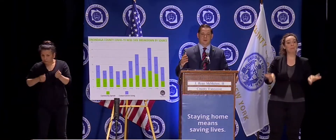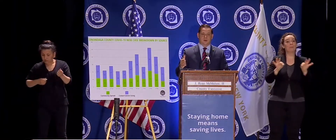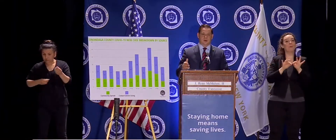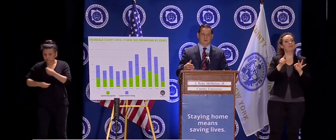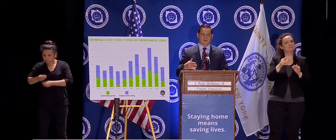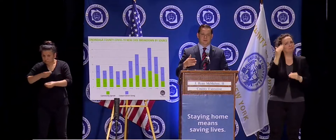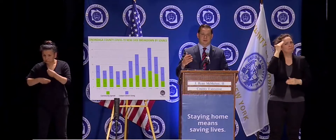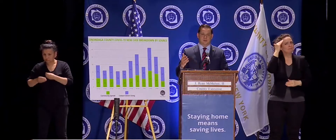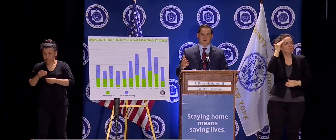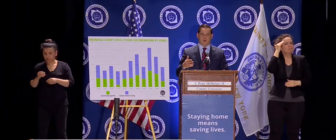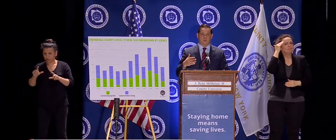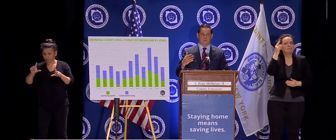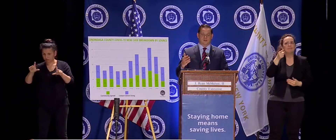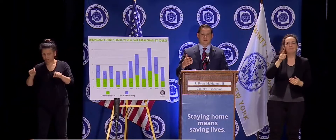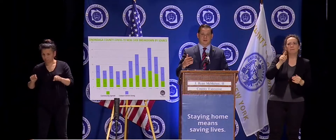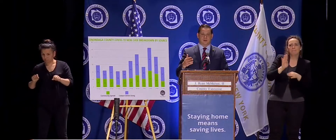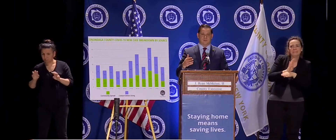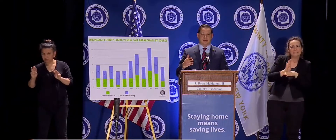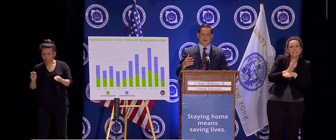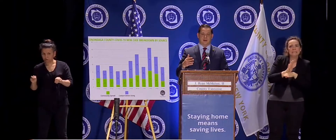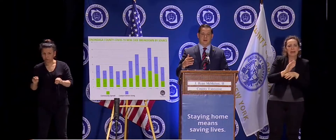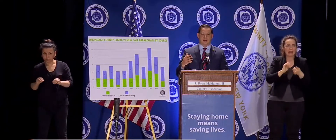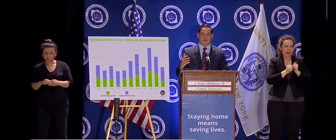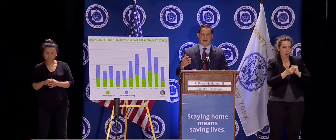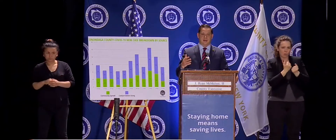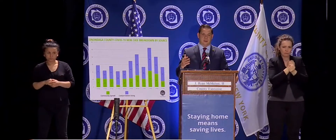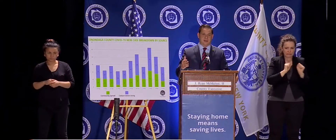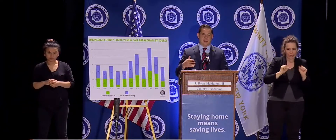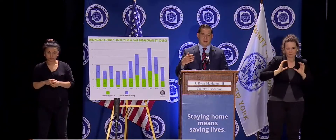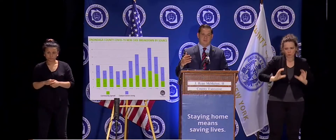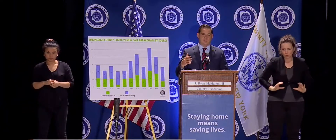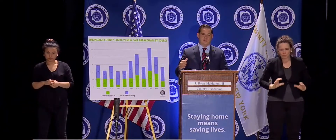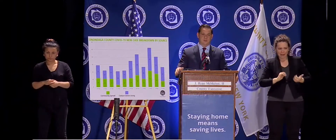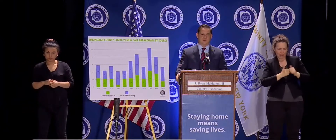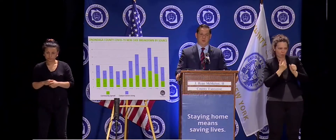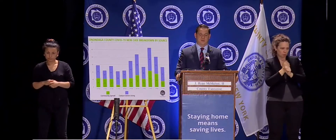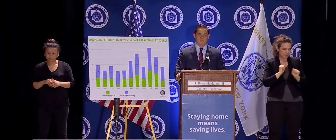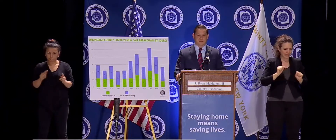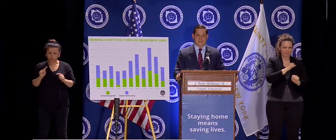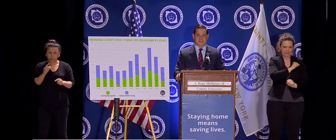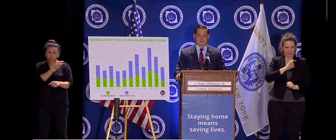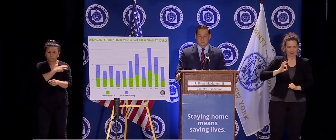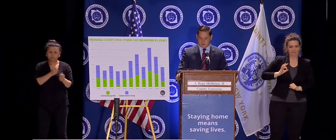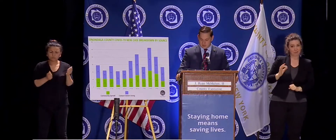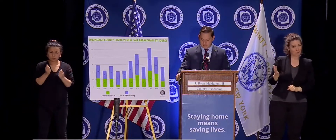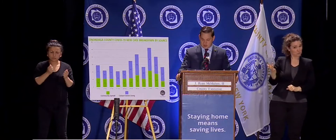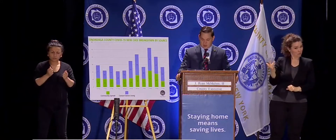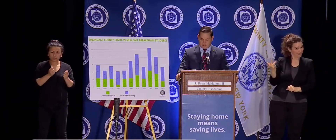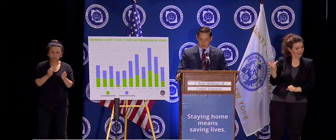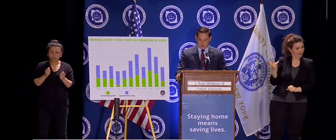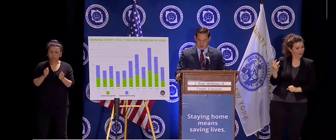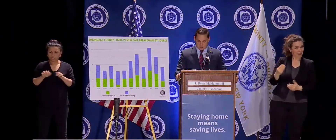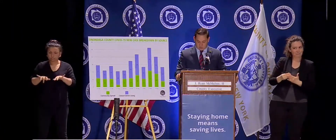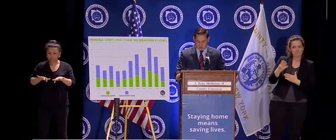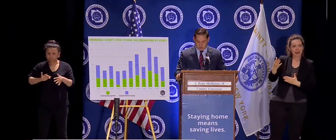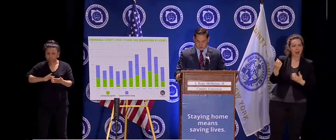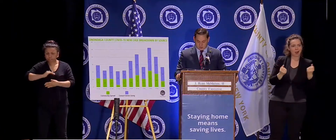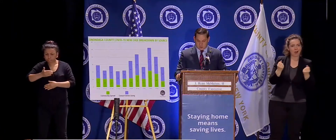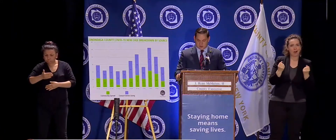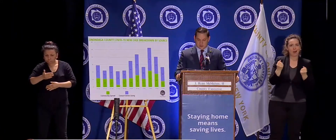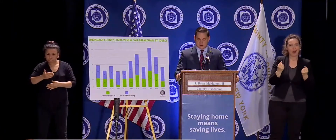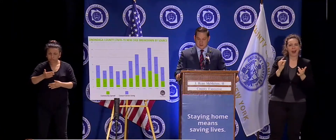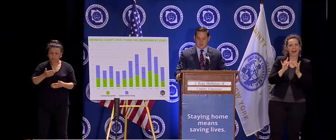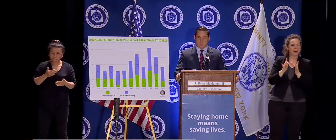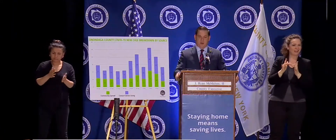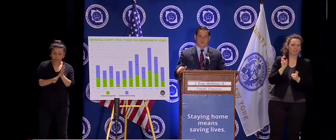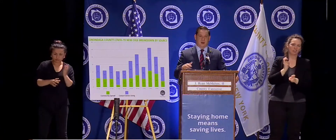people don't necessarily buy a car online. Many have, but some people want to physically see it. Understandable. So